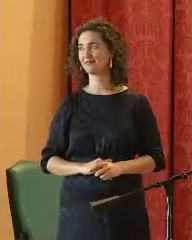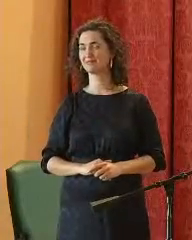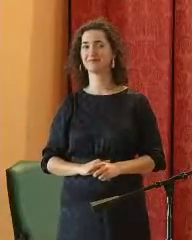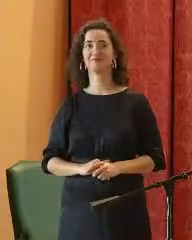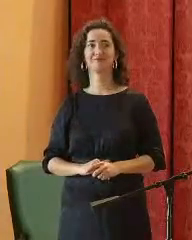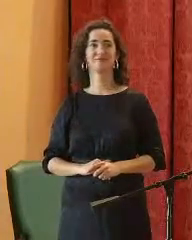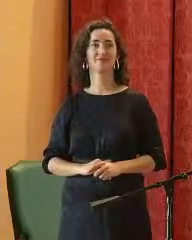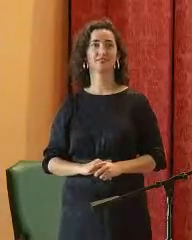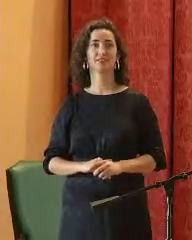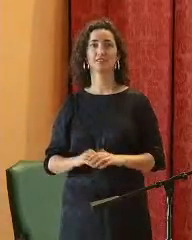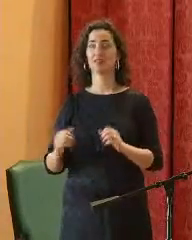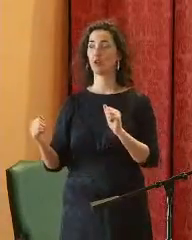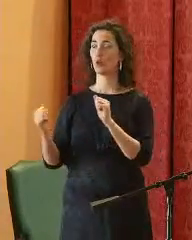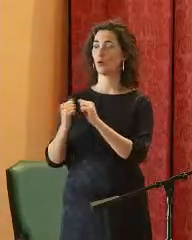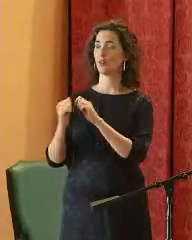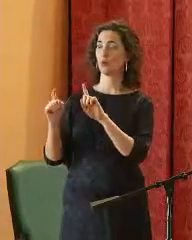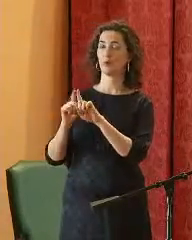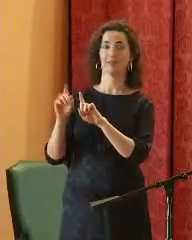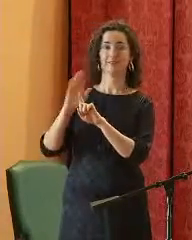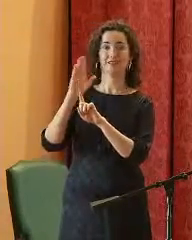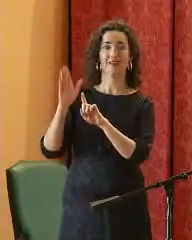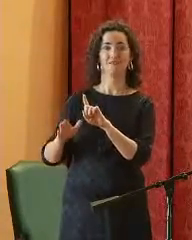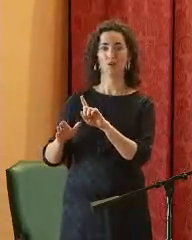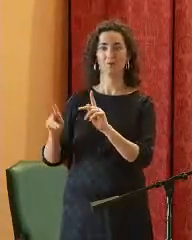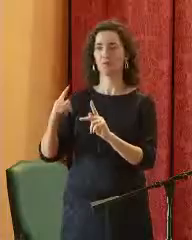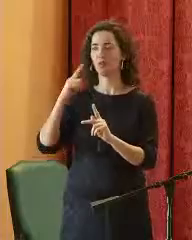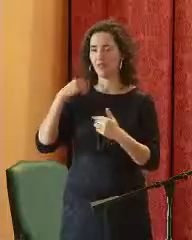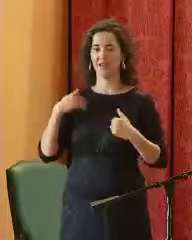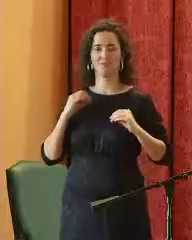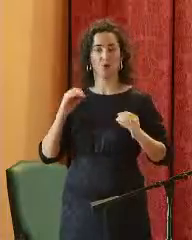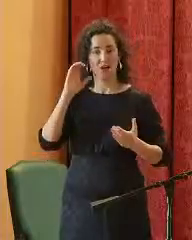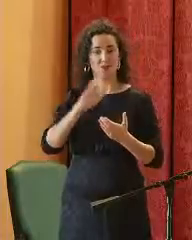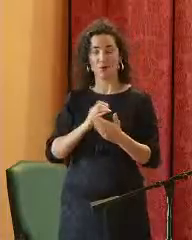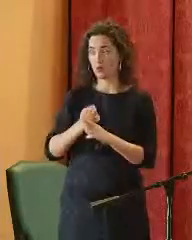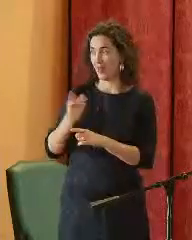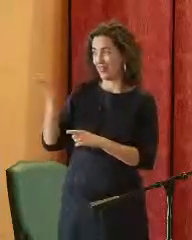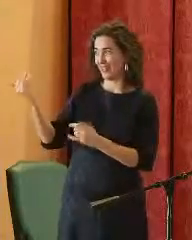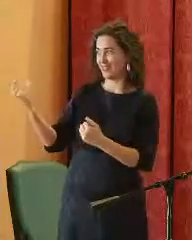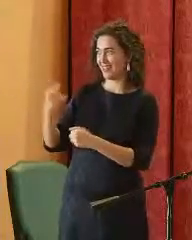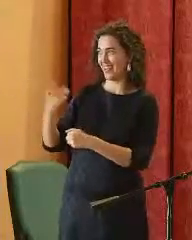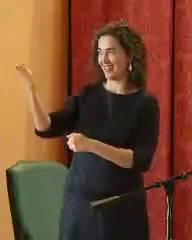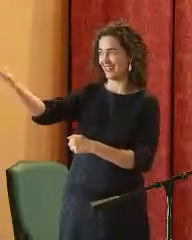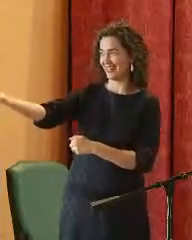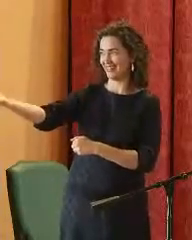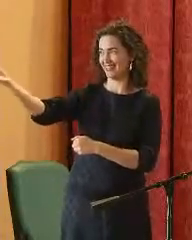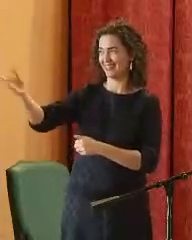He's never with me, so people I think don't think he exists, but he is here today.